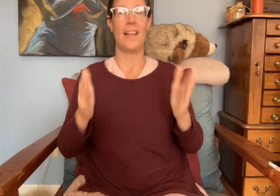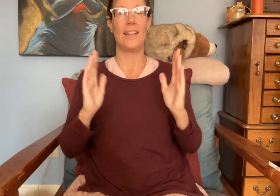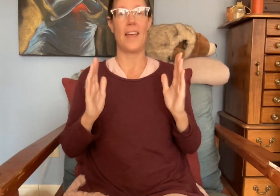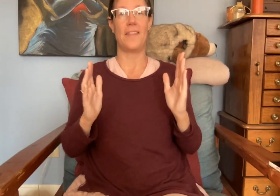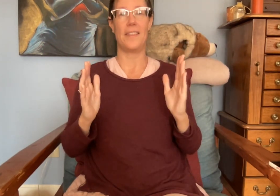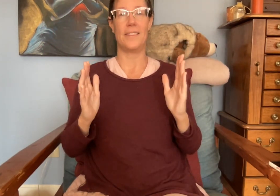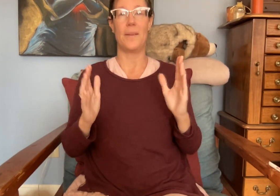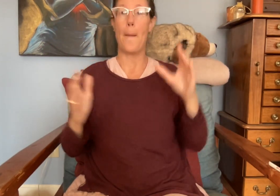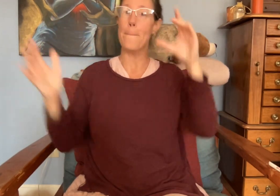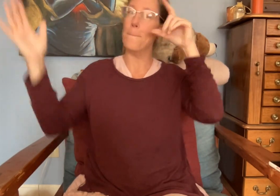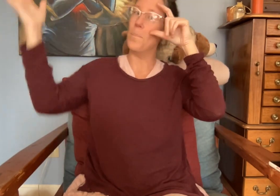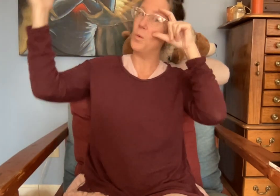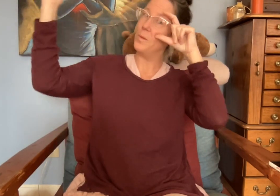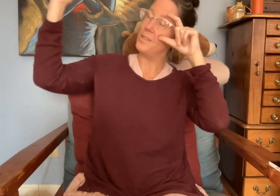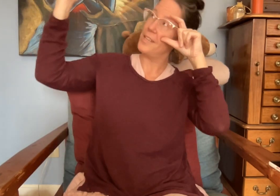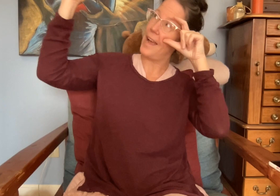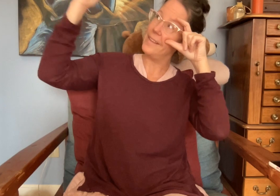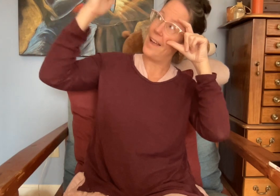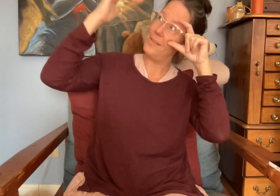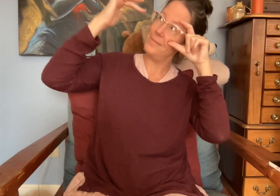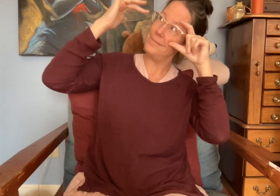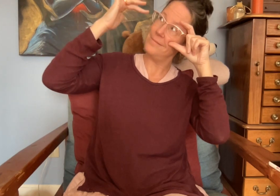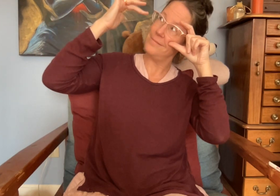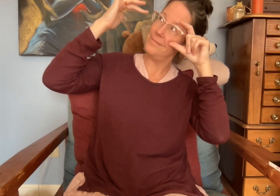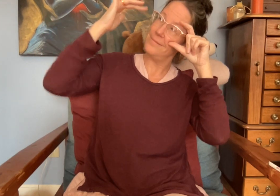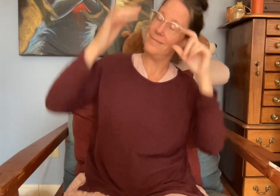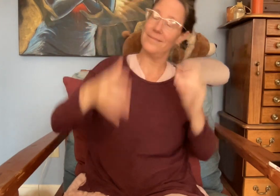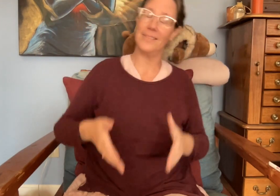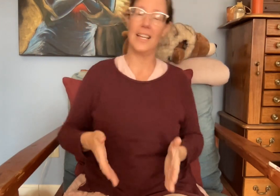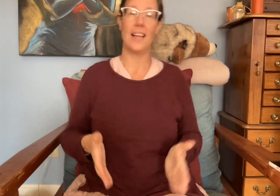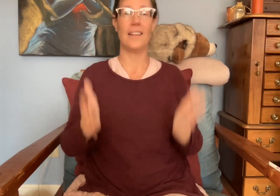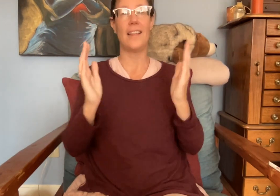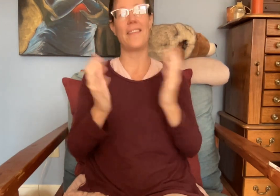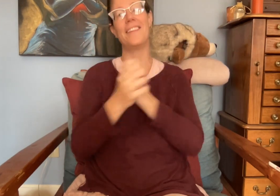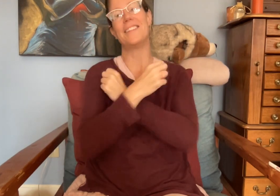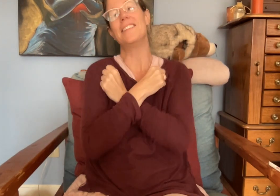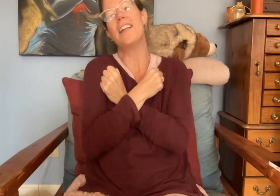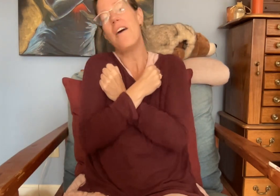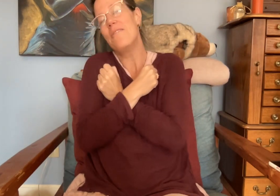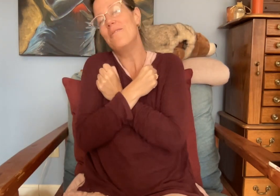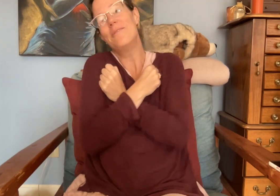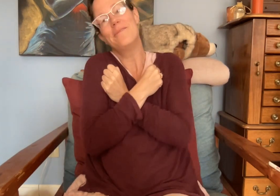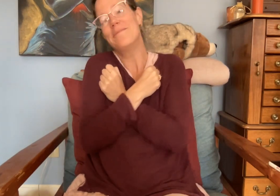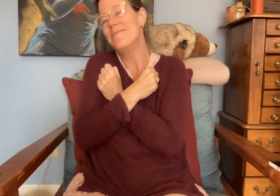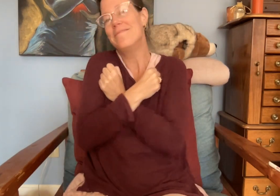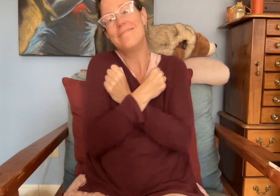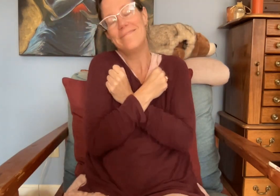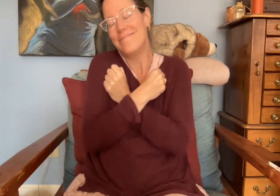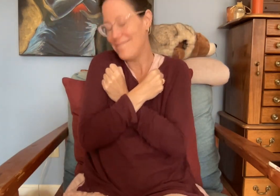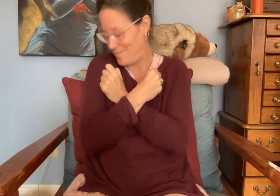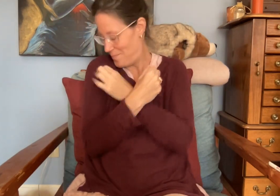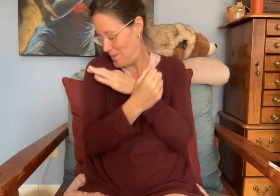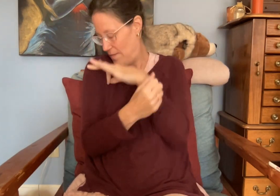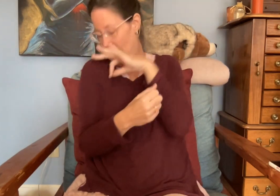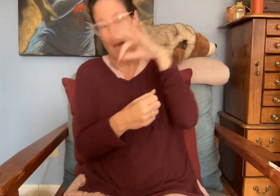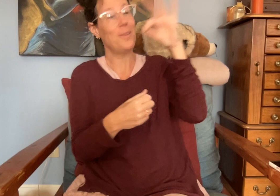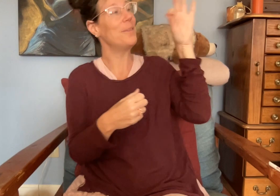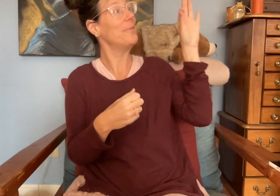Let this moon shine down. Let this love be found.